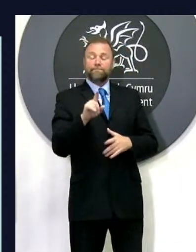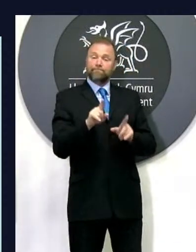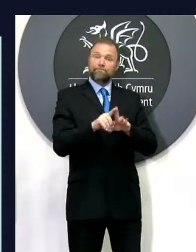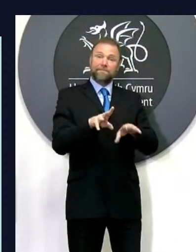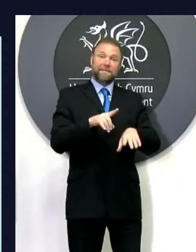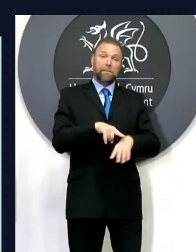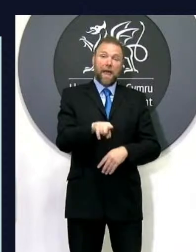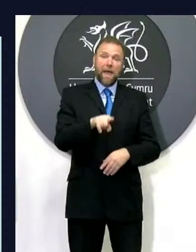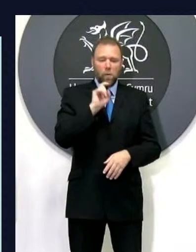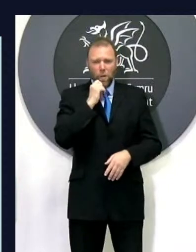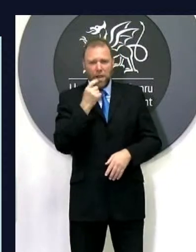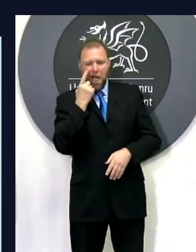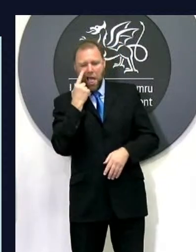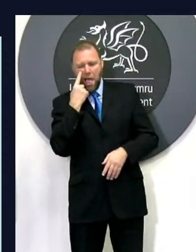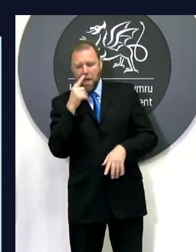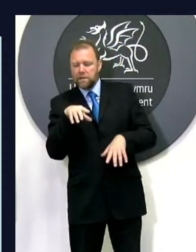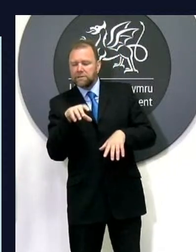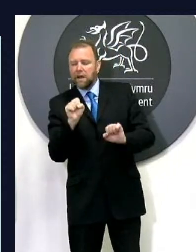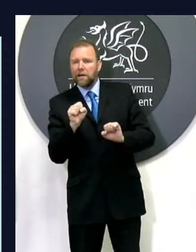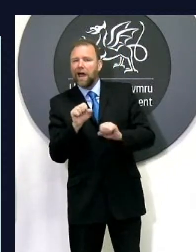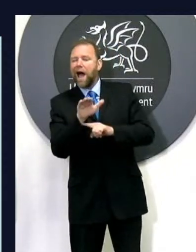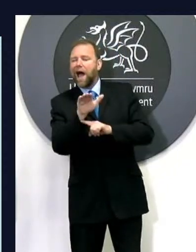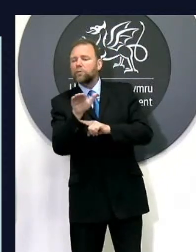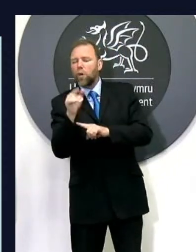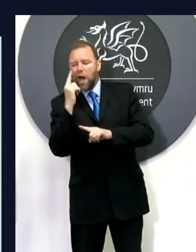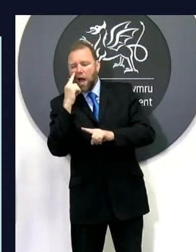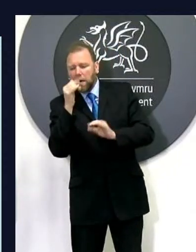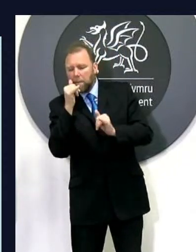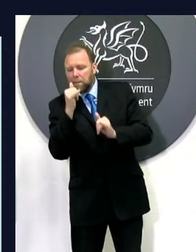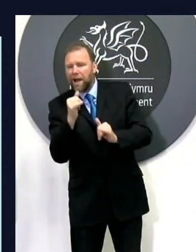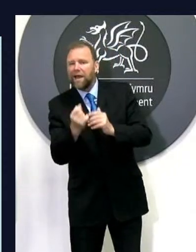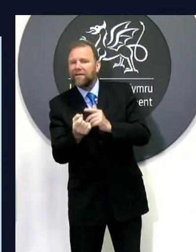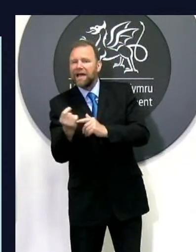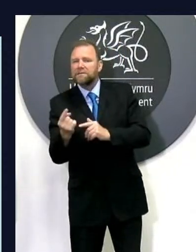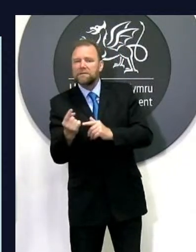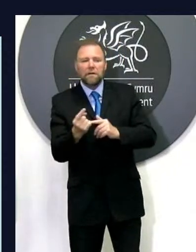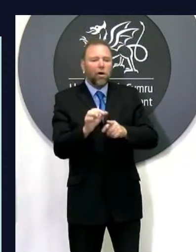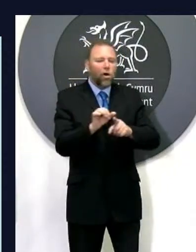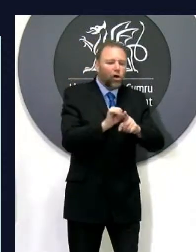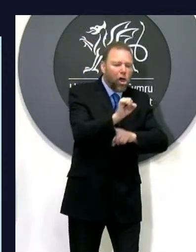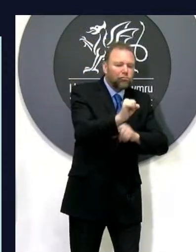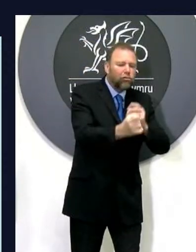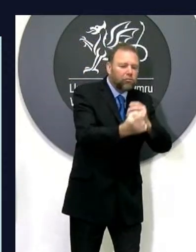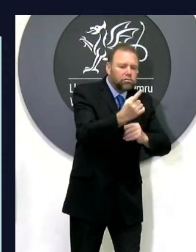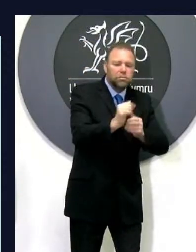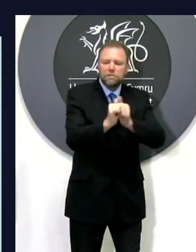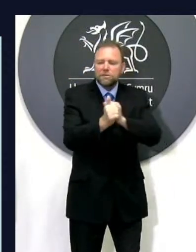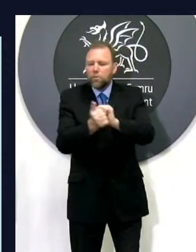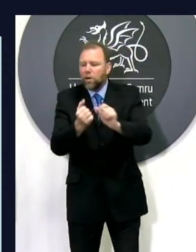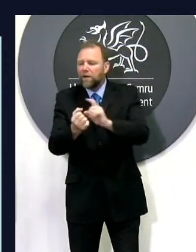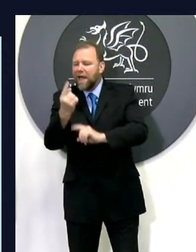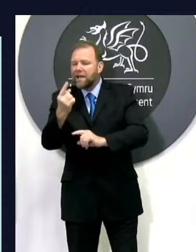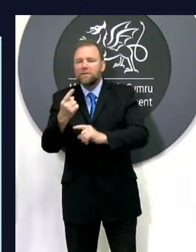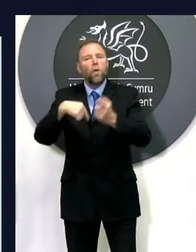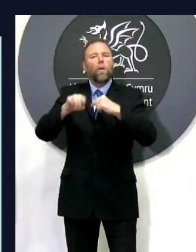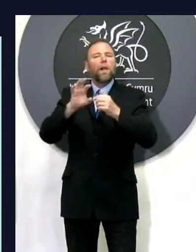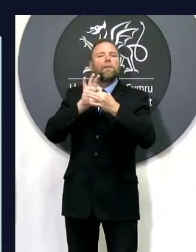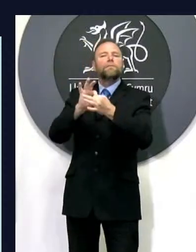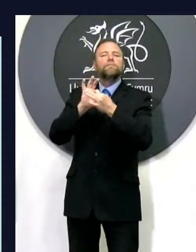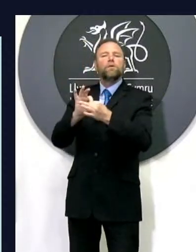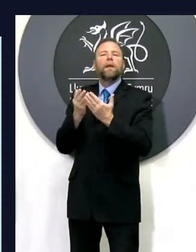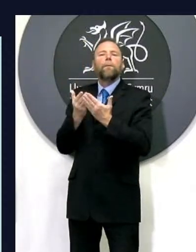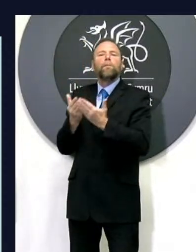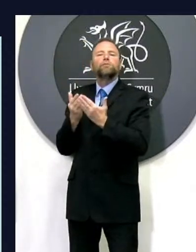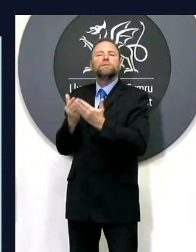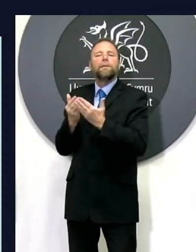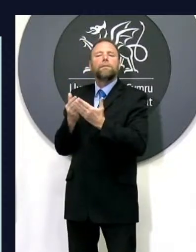outdoor pilot events to be held. These will include cultural and sporting events, and we will work with the Muslim Council here in Wales